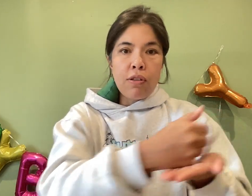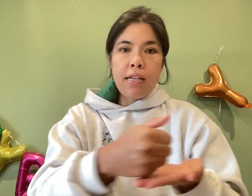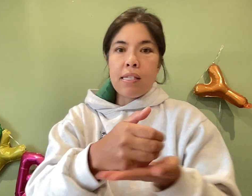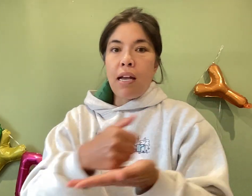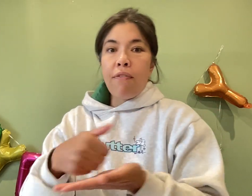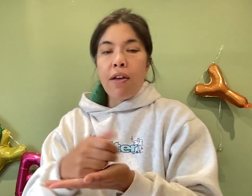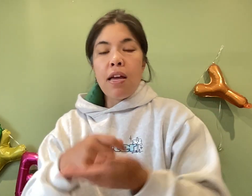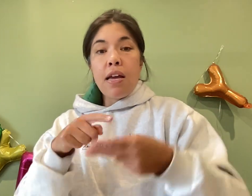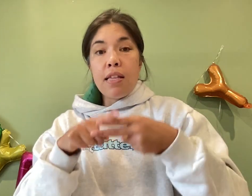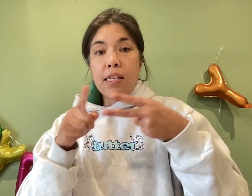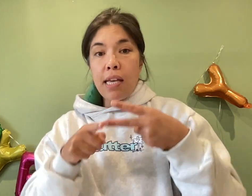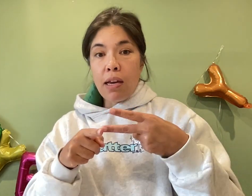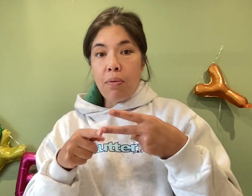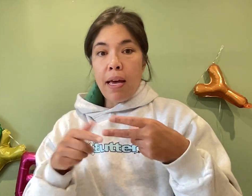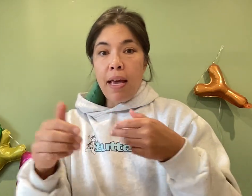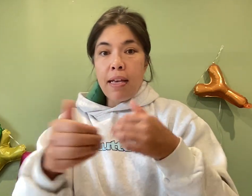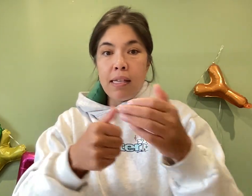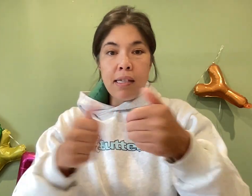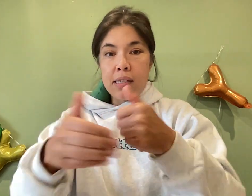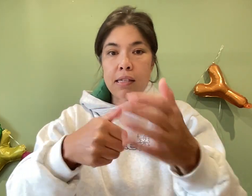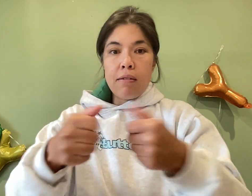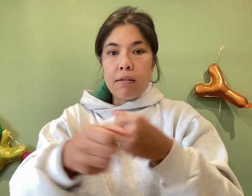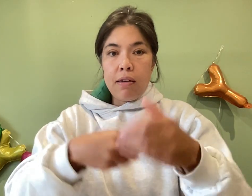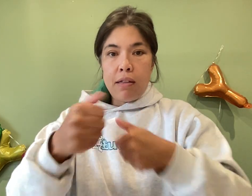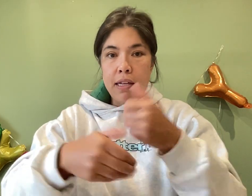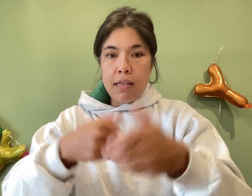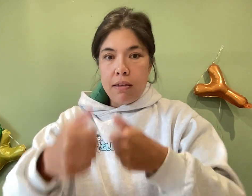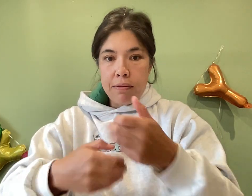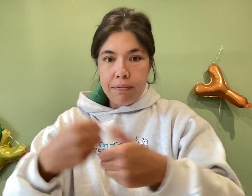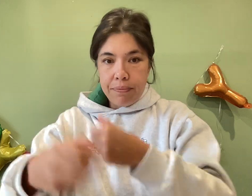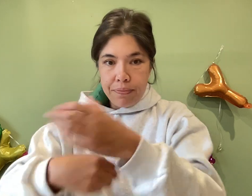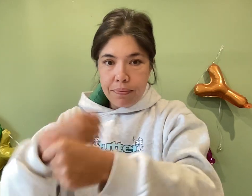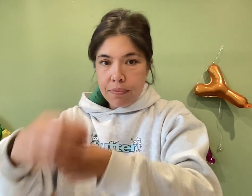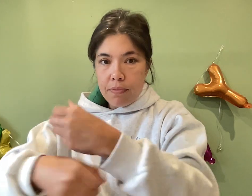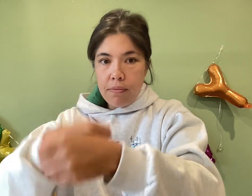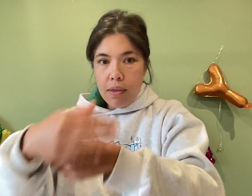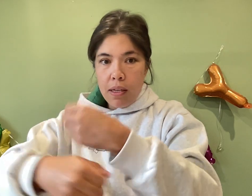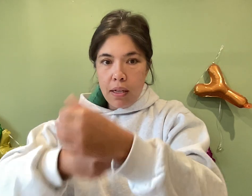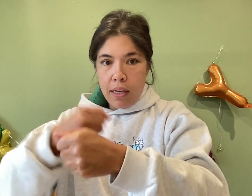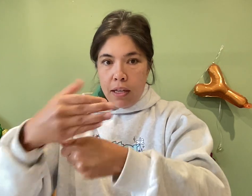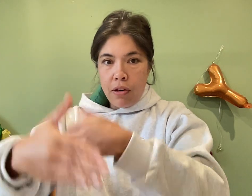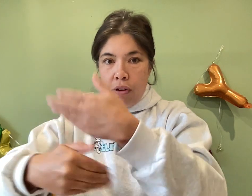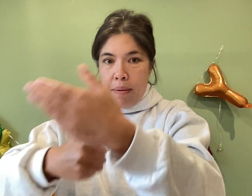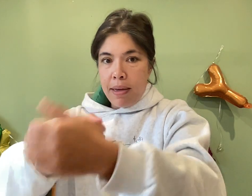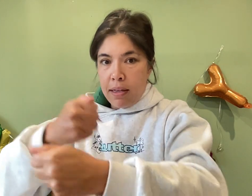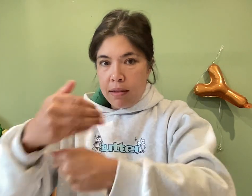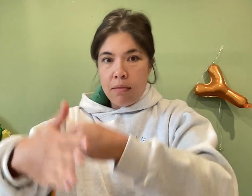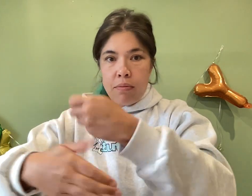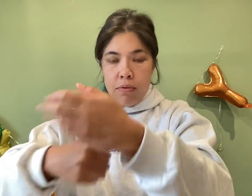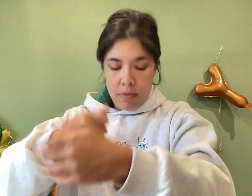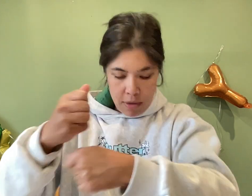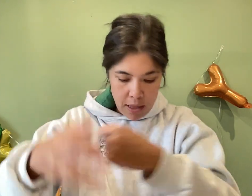that stuff. The second way is collecting, like you're grabbing like